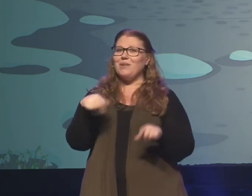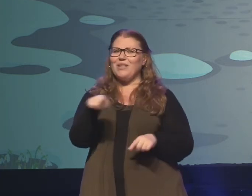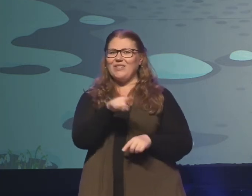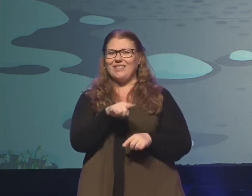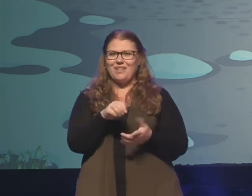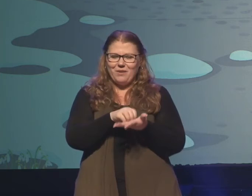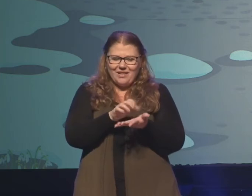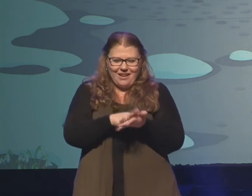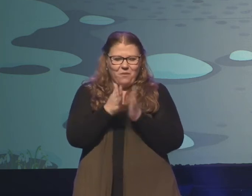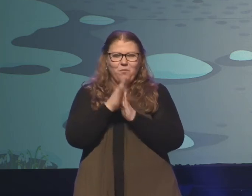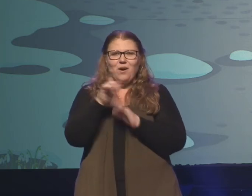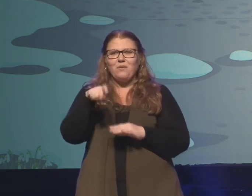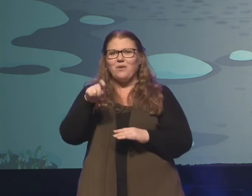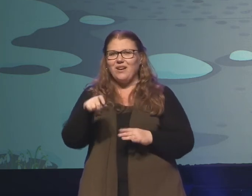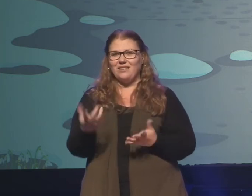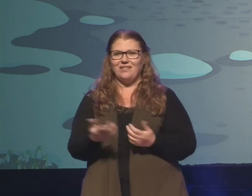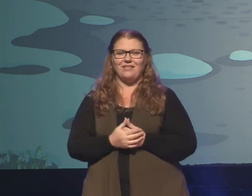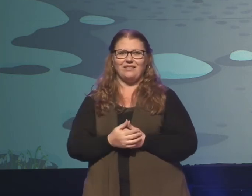prayer request on there.